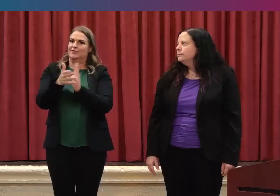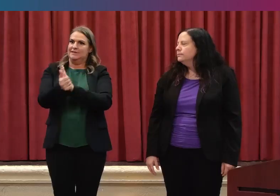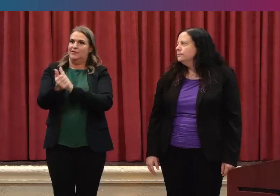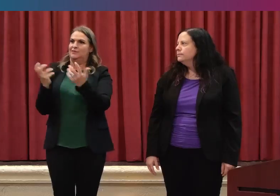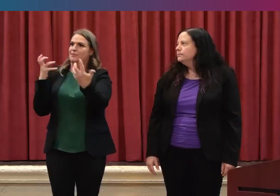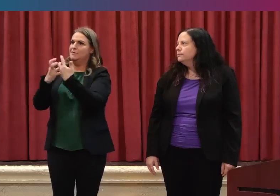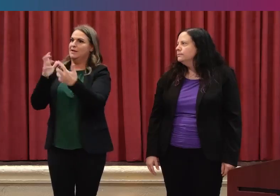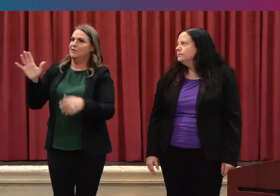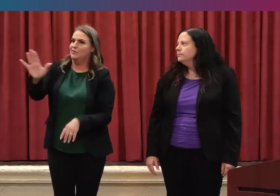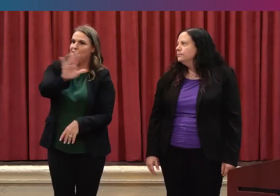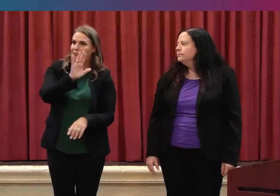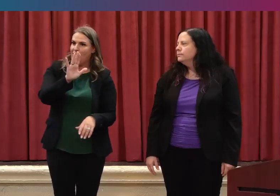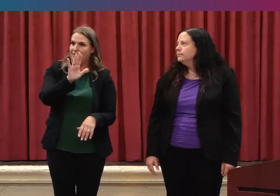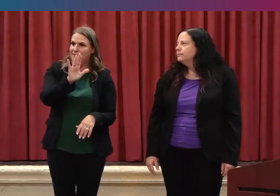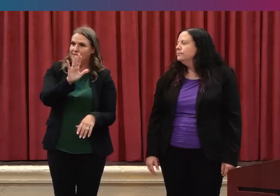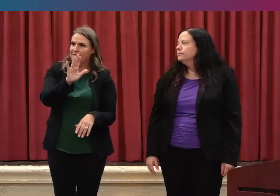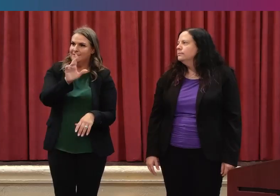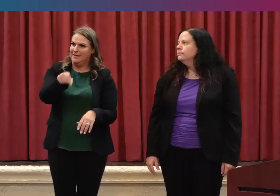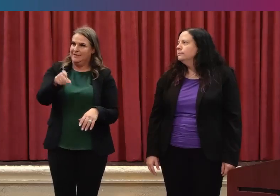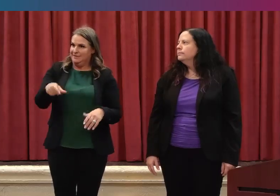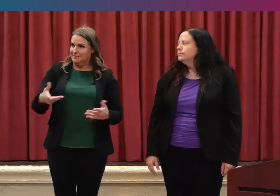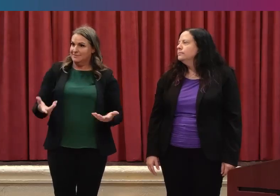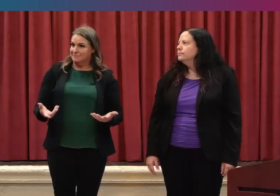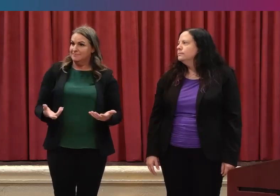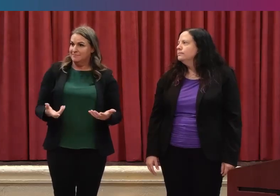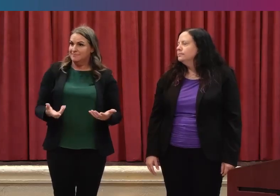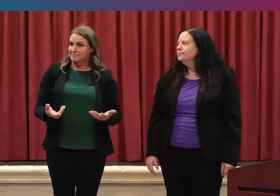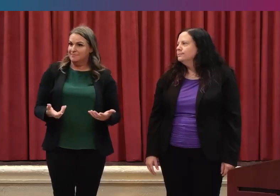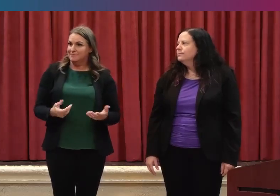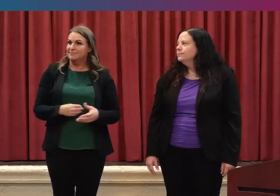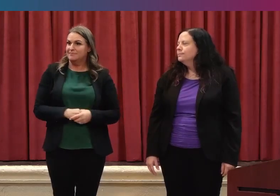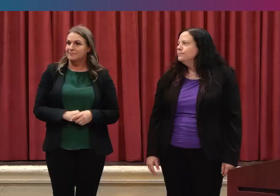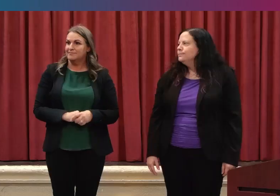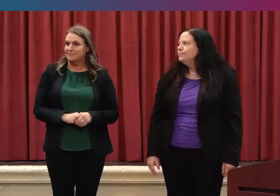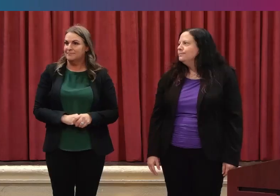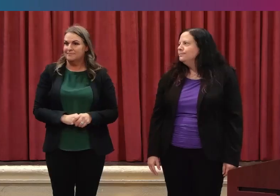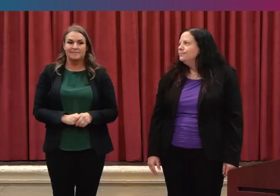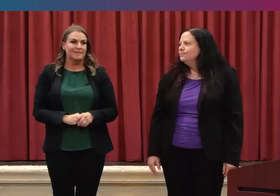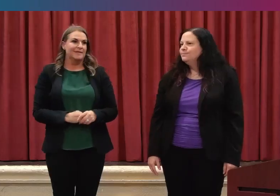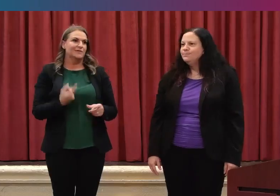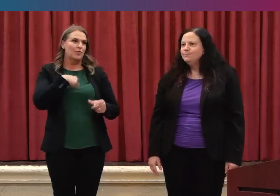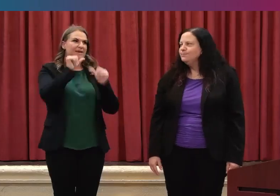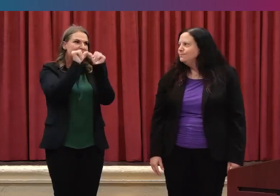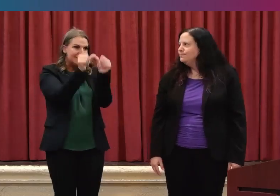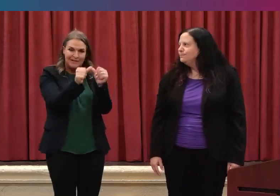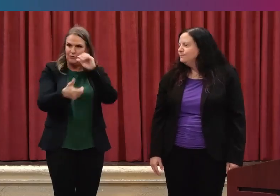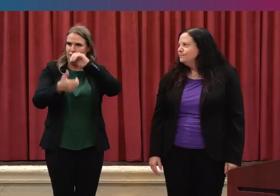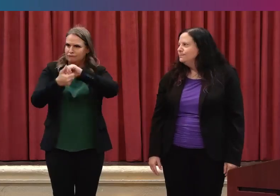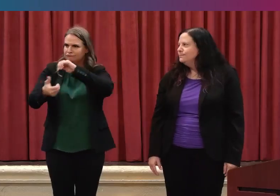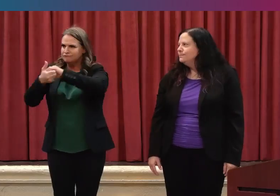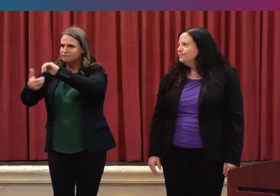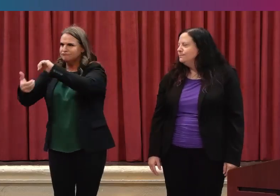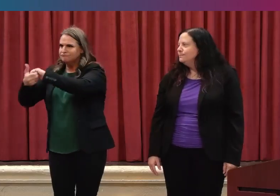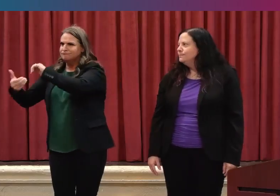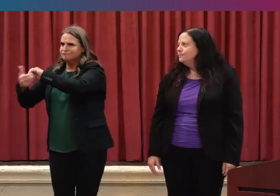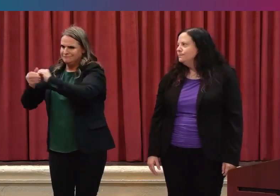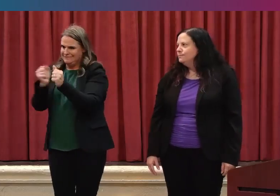To make sure interpreters are provided, to match them with their skills and match their needs that are out there. So we're continuing to